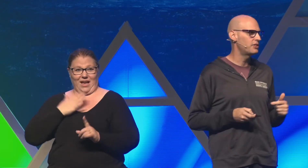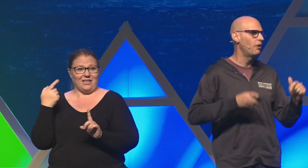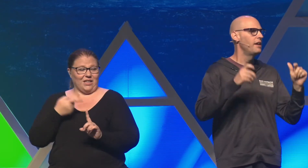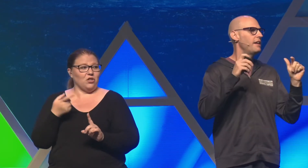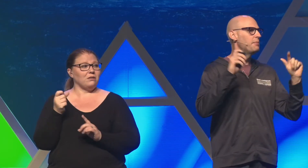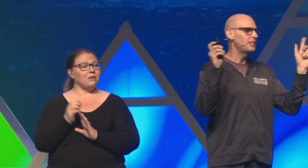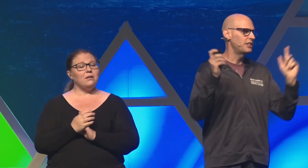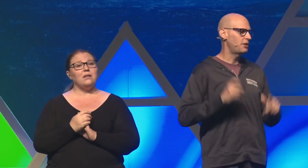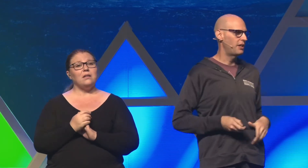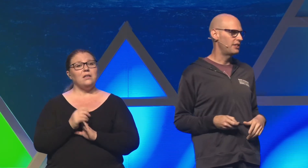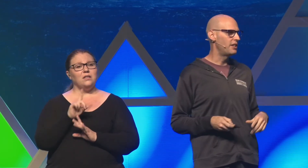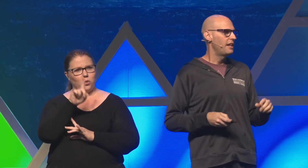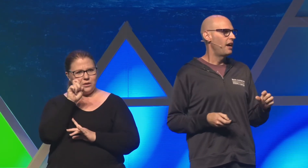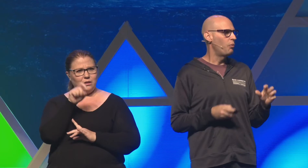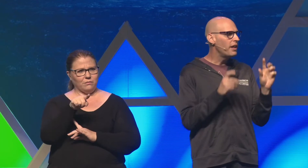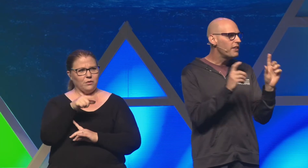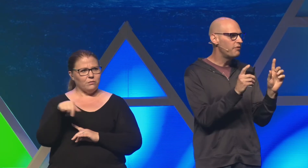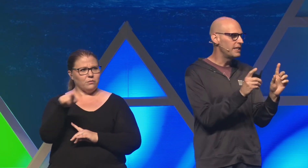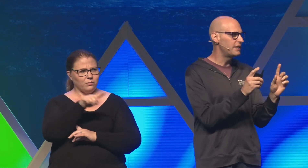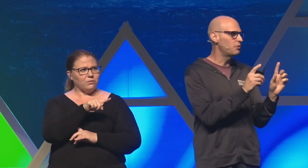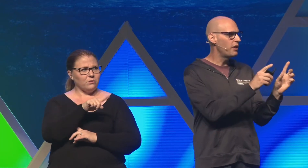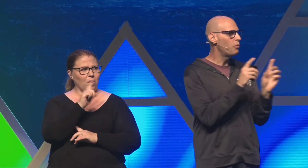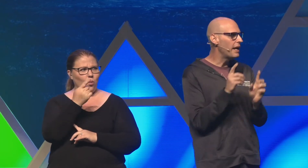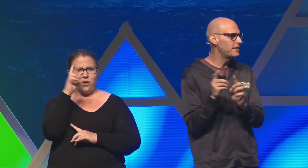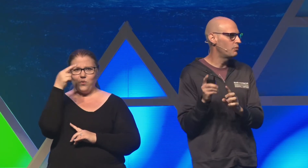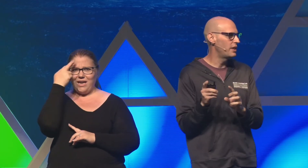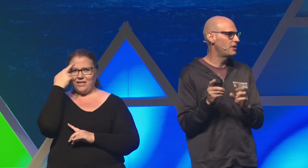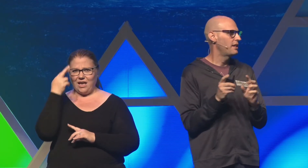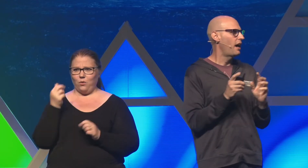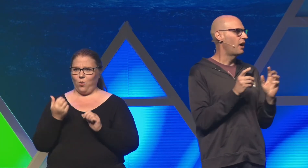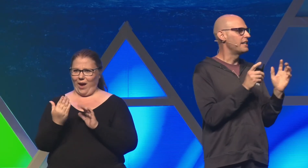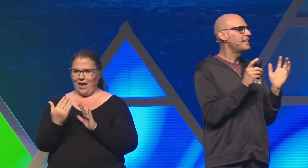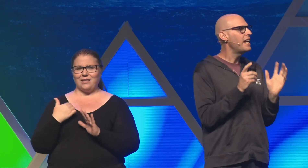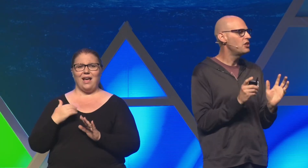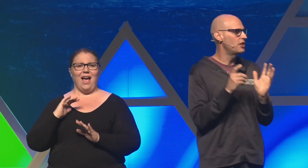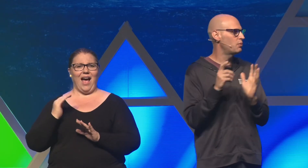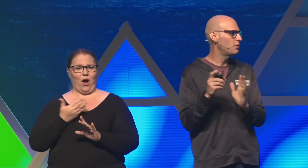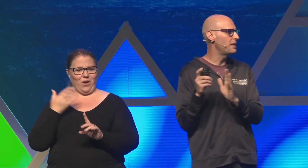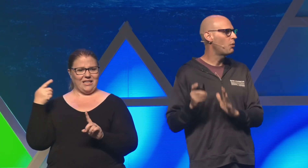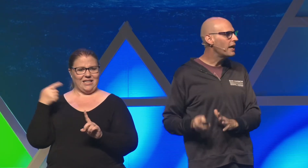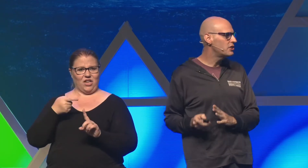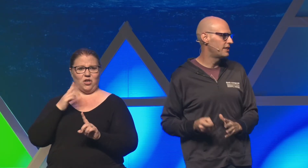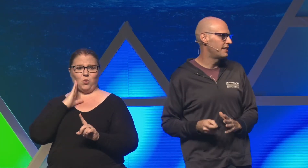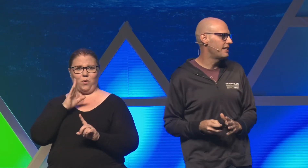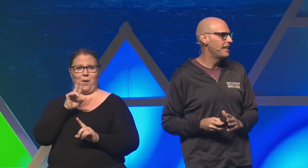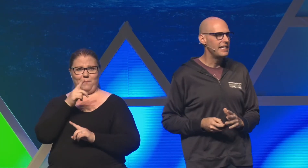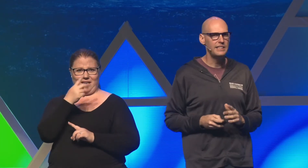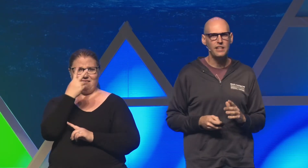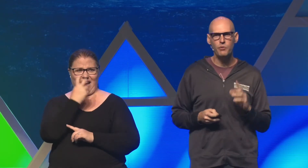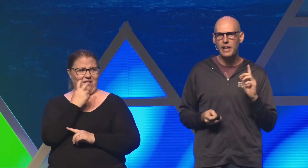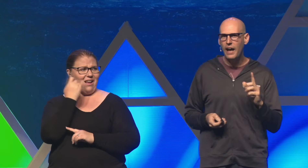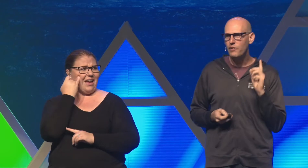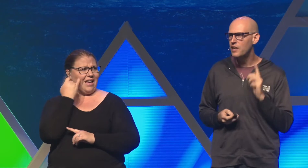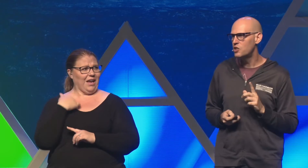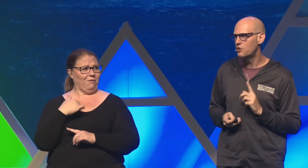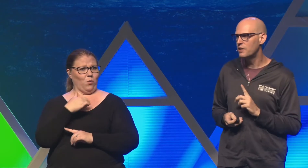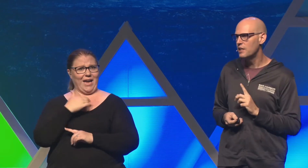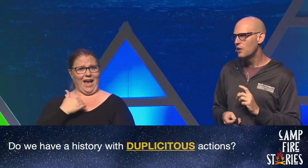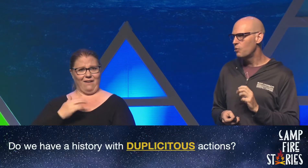right? So let me ask this question. One of the ways in which our intentions will be questioned is if we